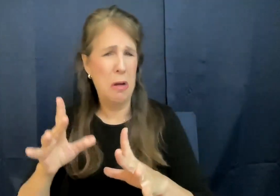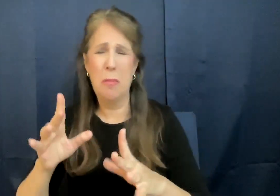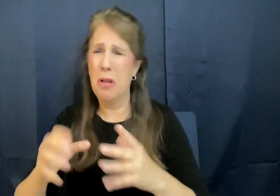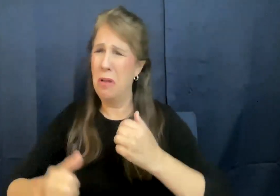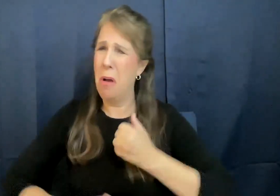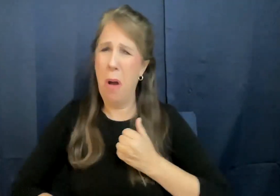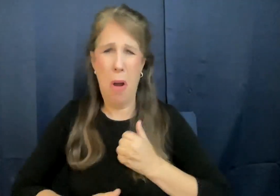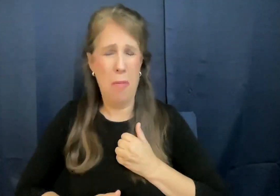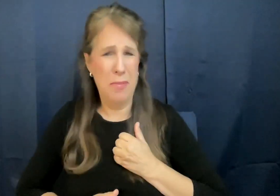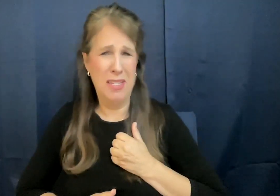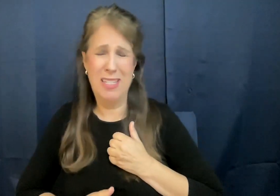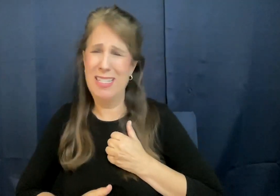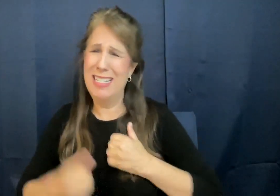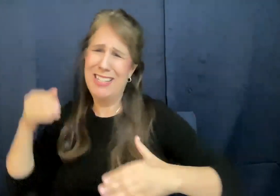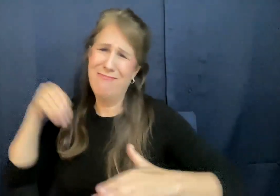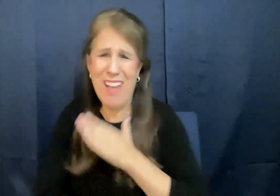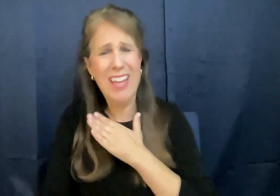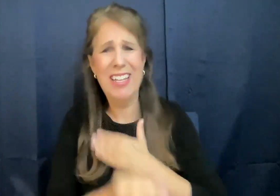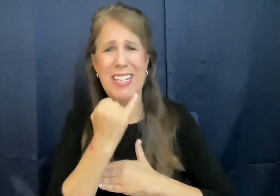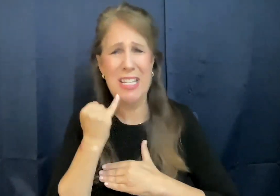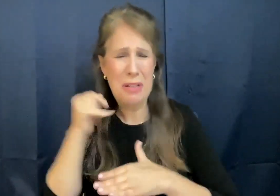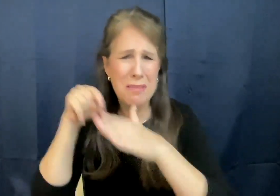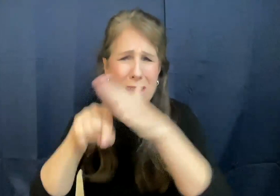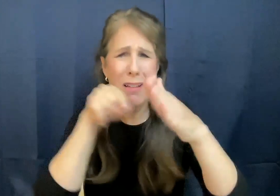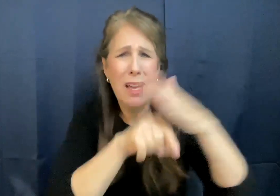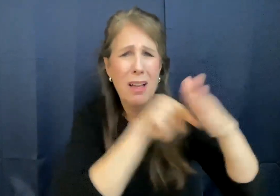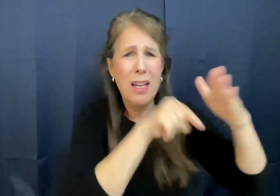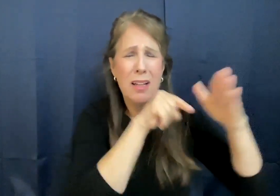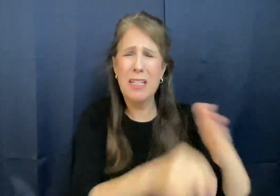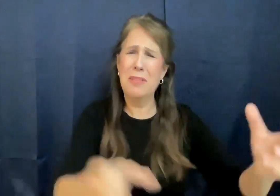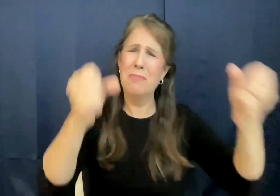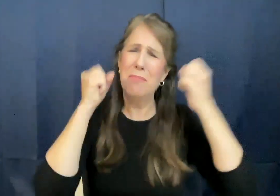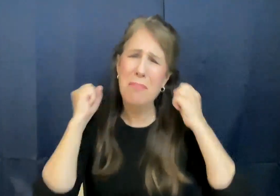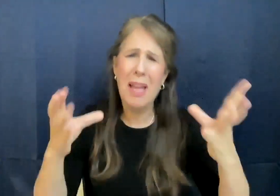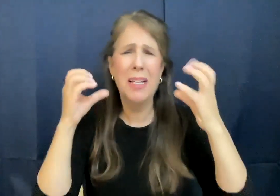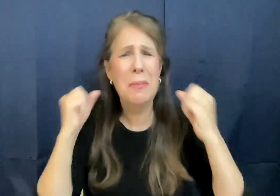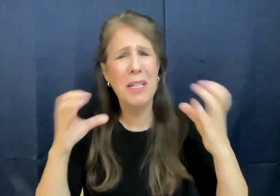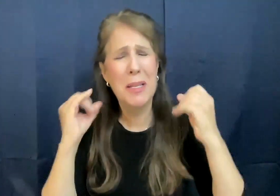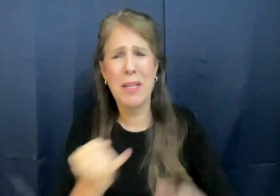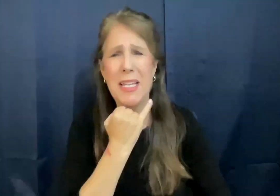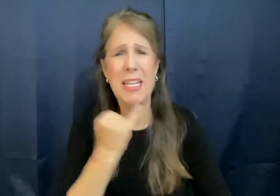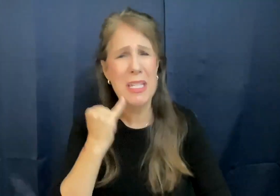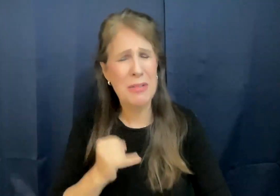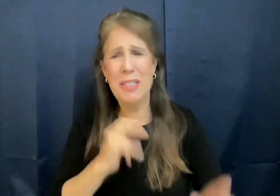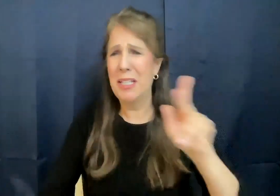of Israelis in the largest massacre since the Holocaust. Let us cry out